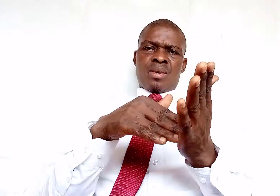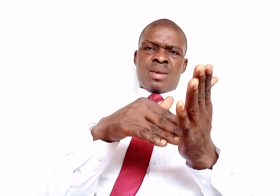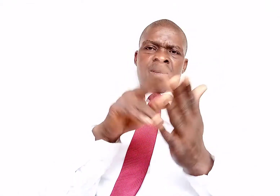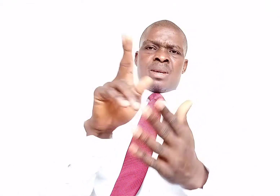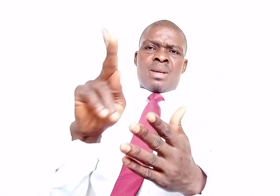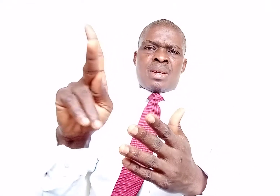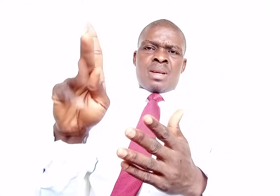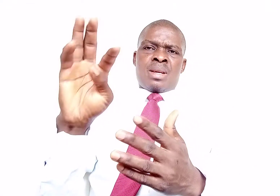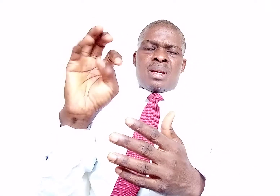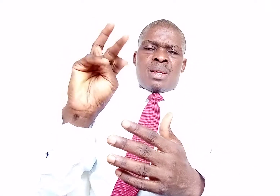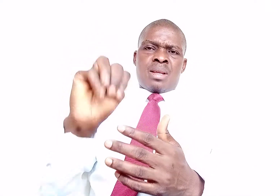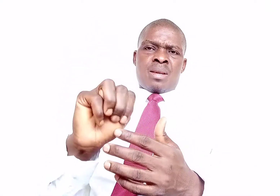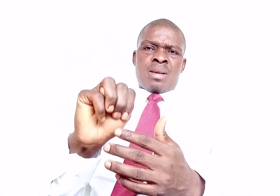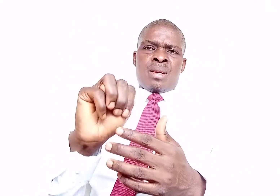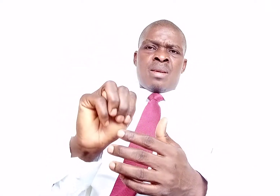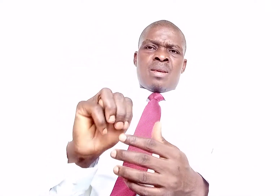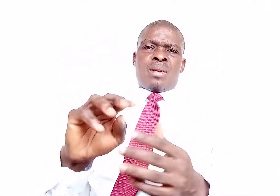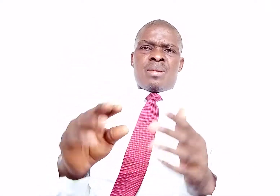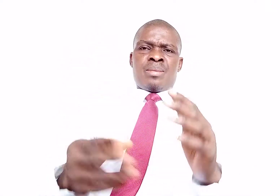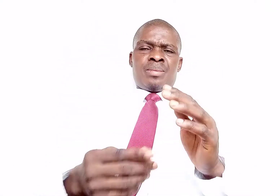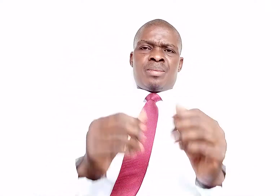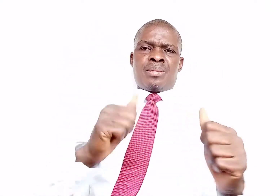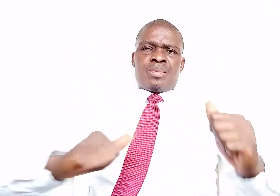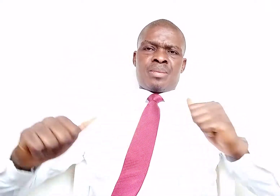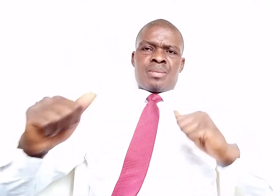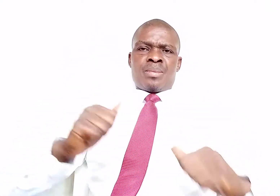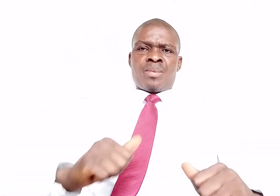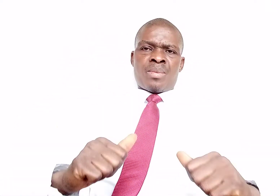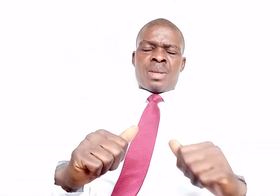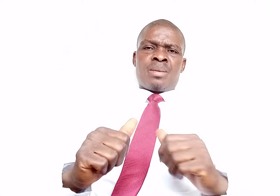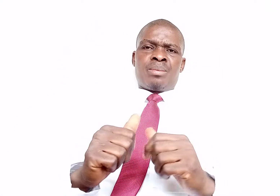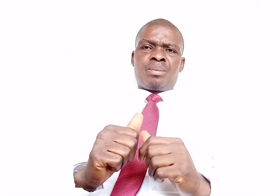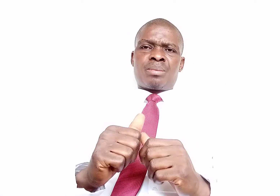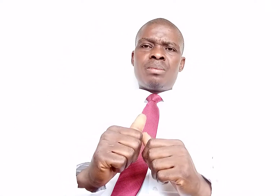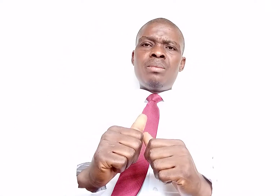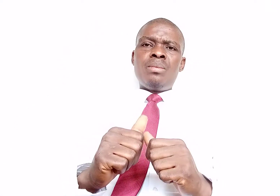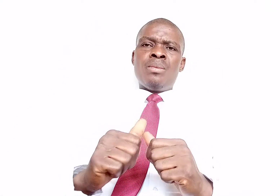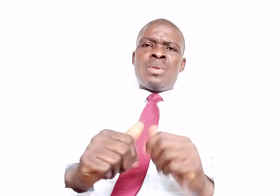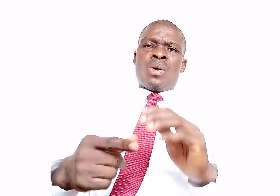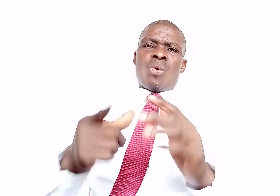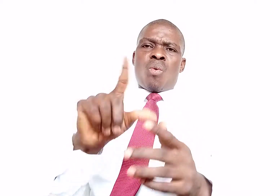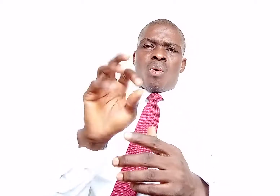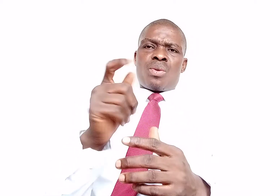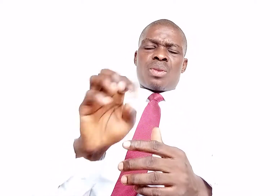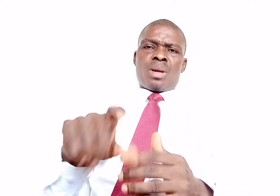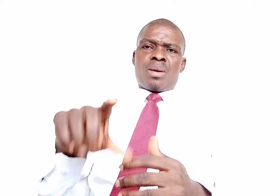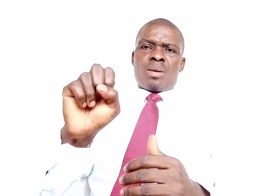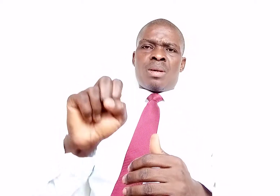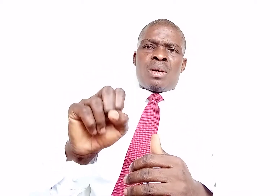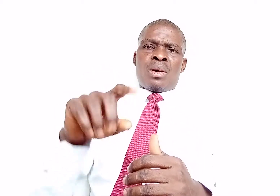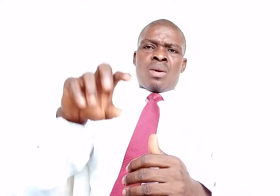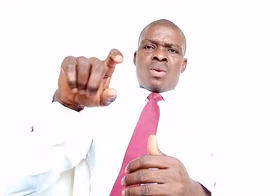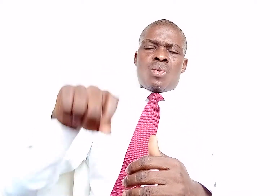kilometer, theater, scepter, quarter, goiter,